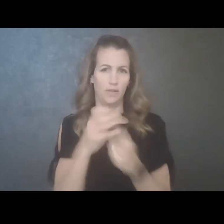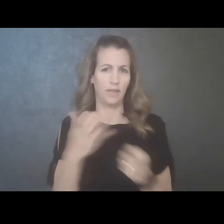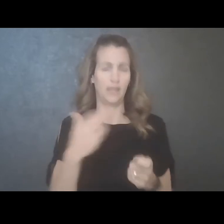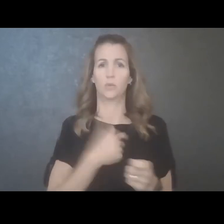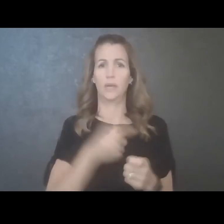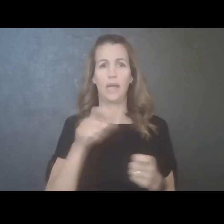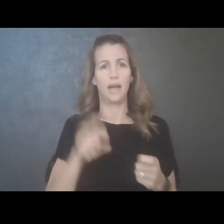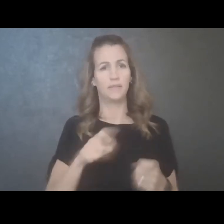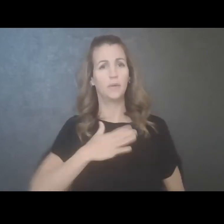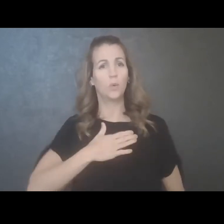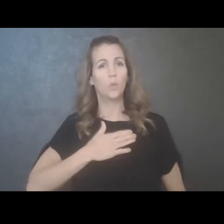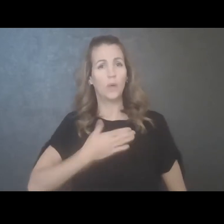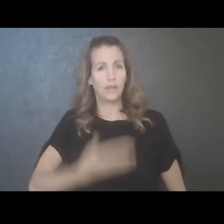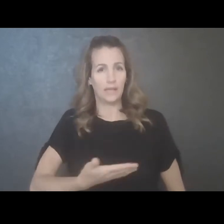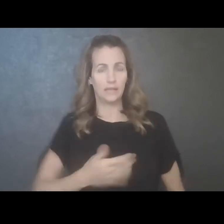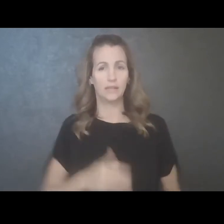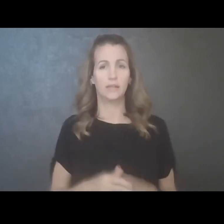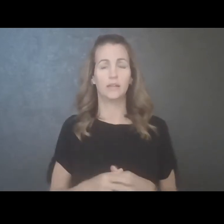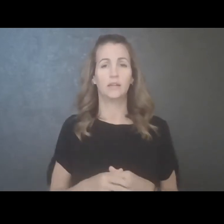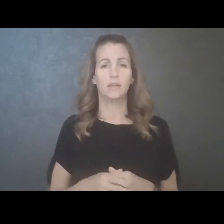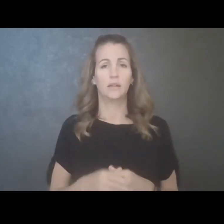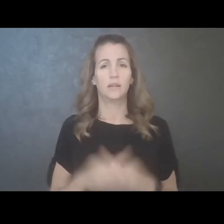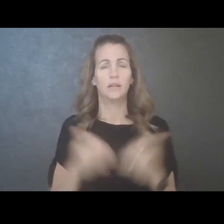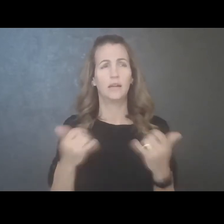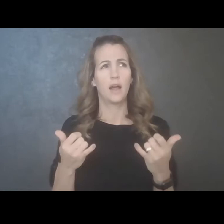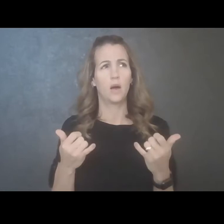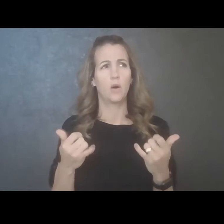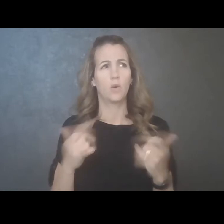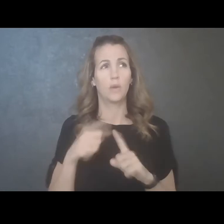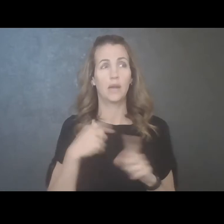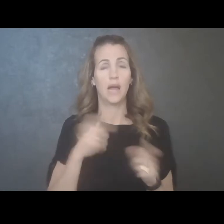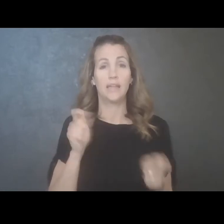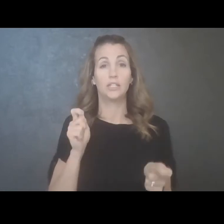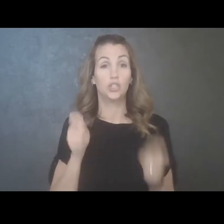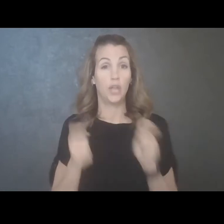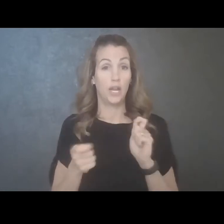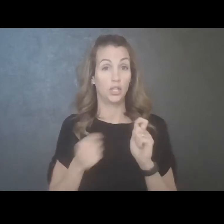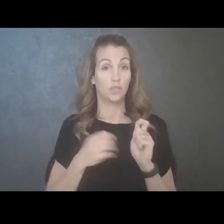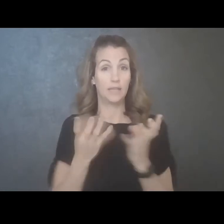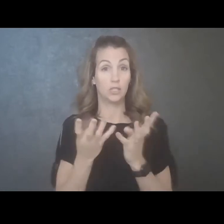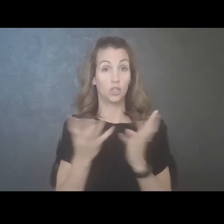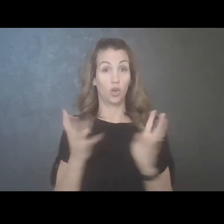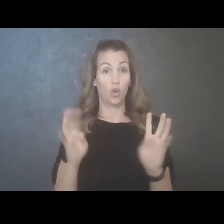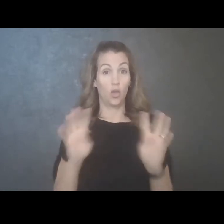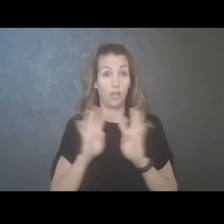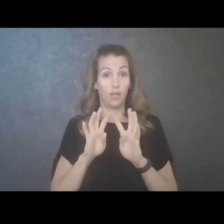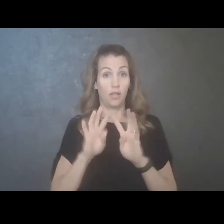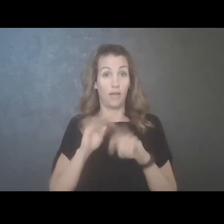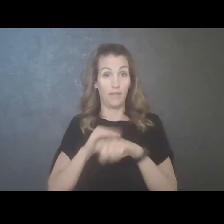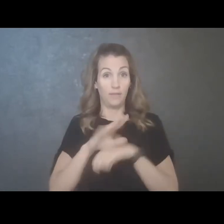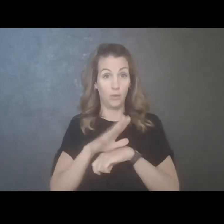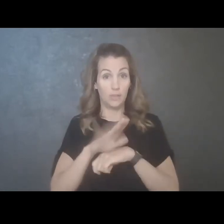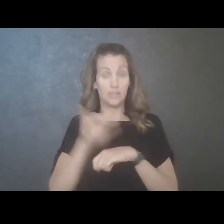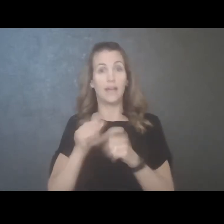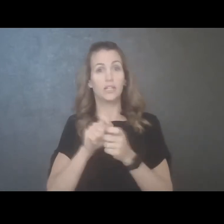be willing to do so. Now, once I changed that circle of influence, that changed my perspective, ultimately changed my